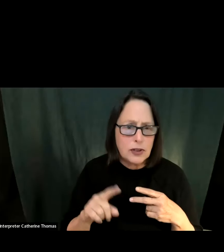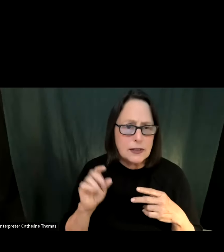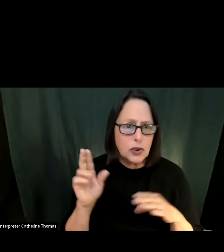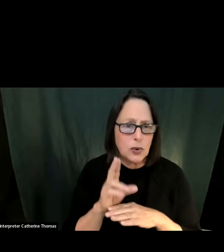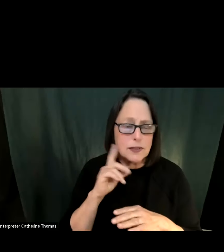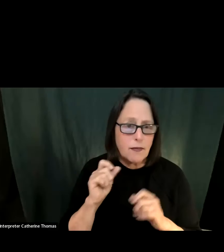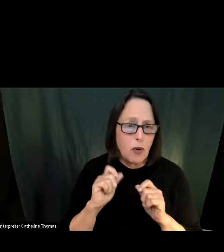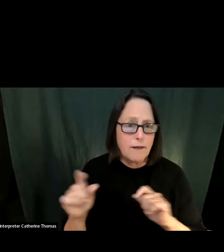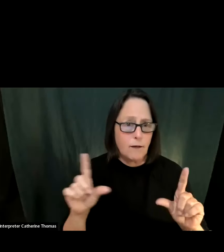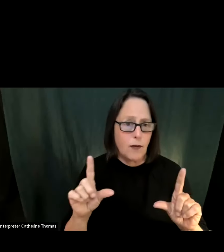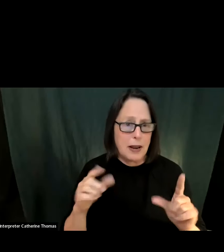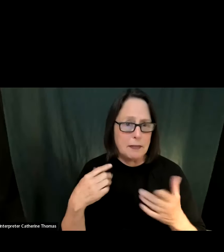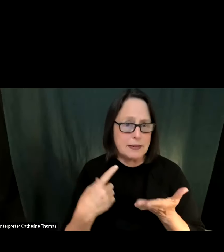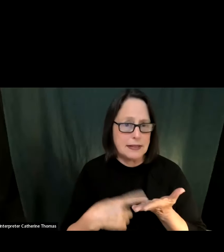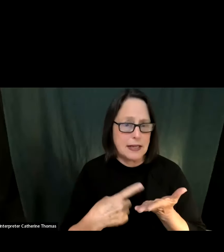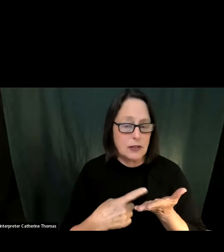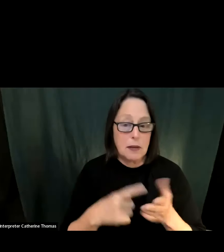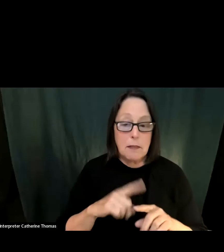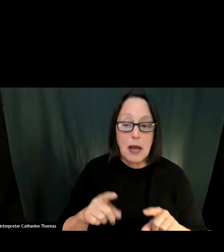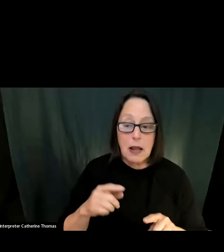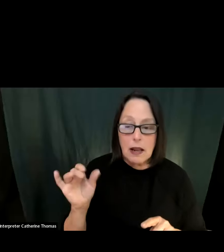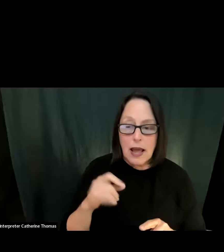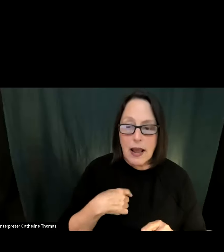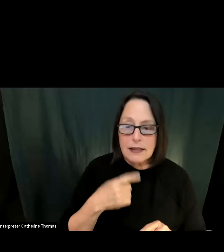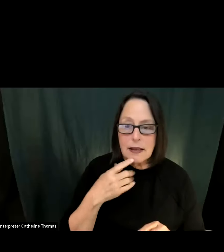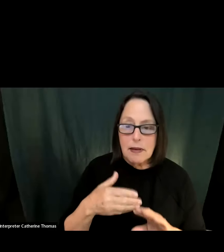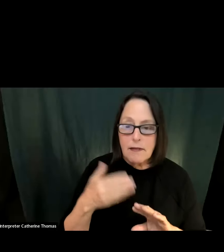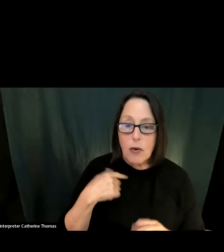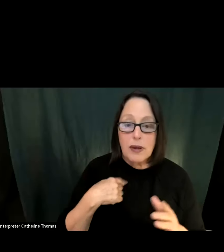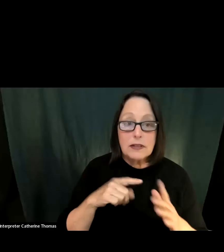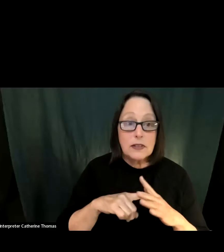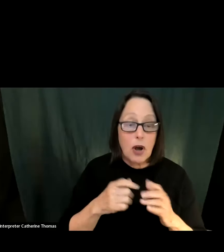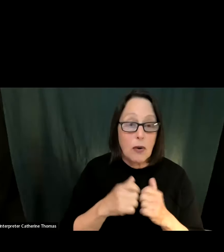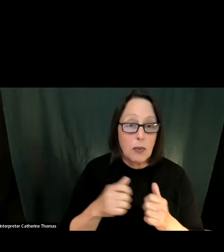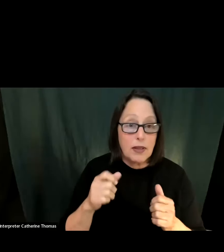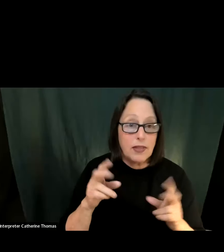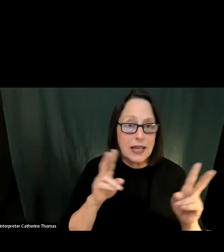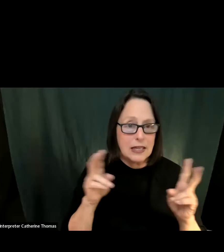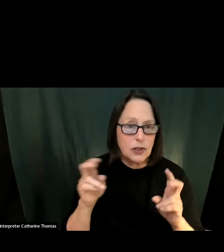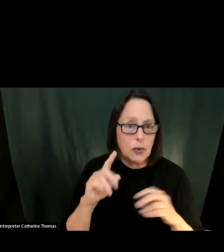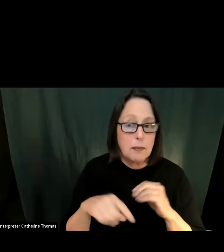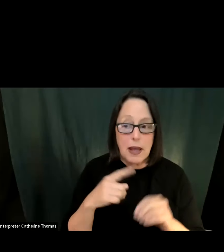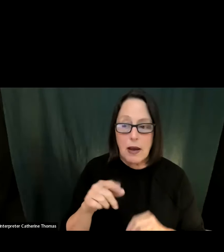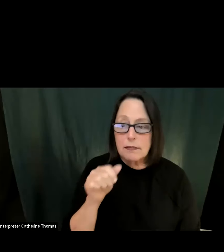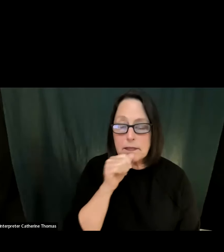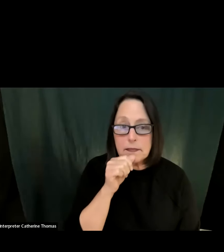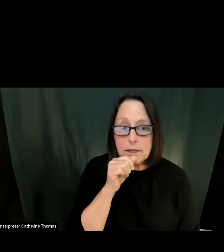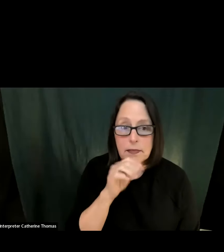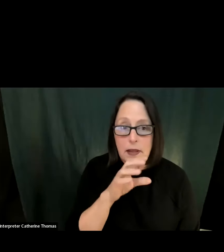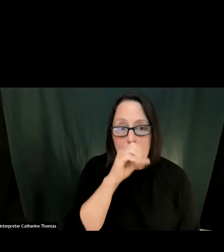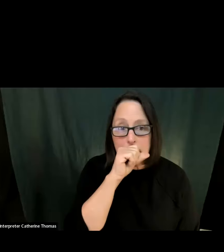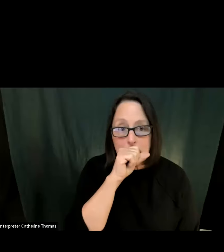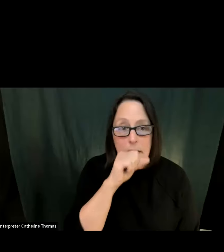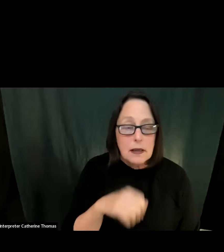promised you, I think we can start with the issue of confidentiality,